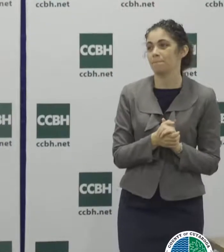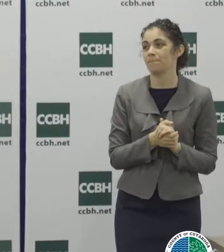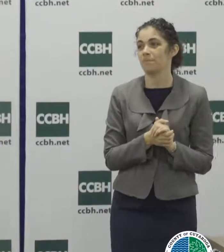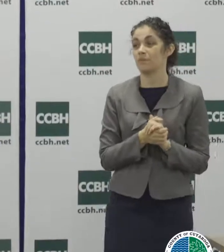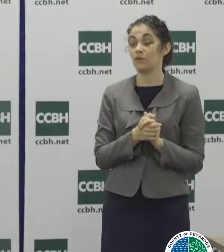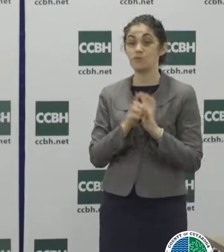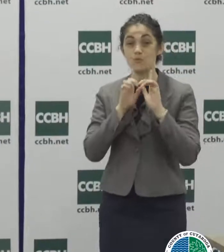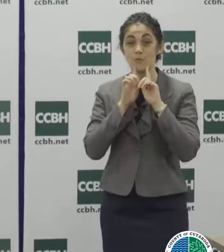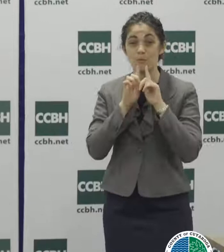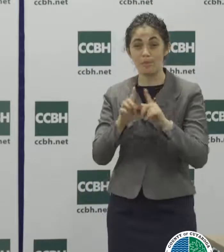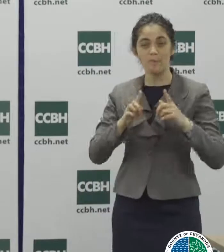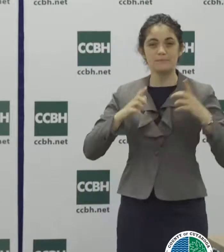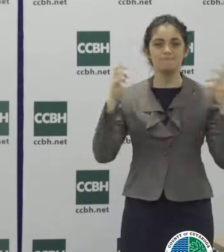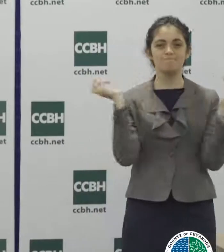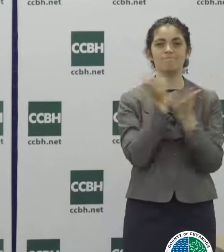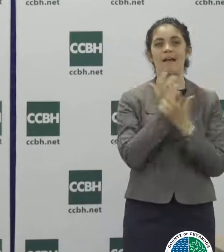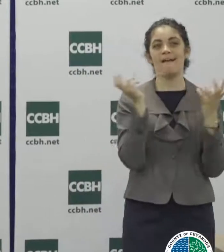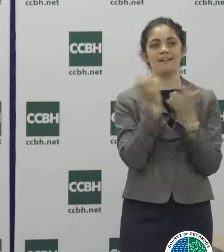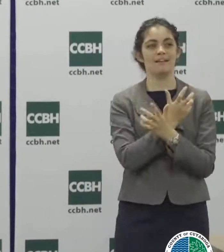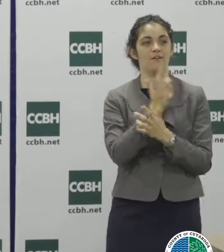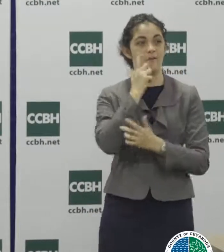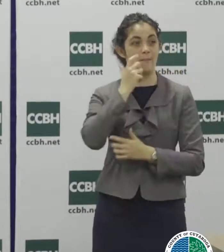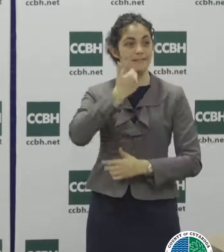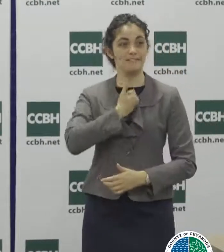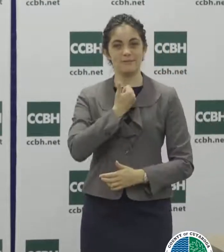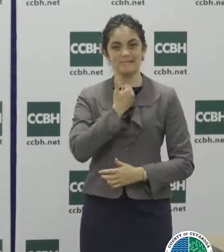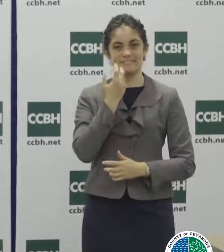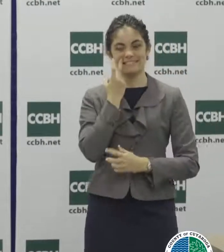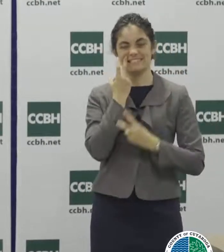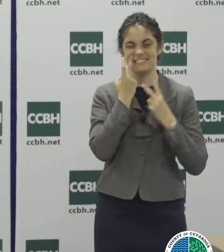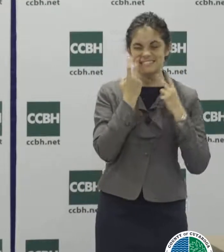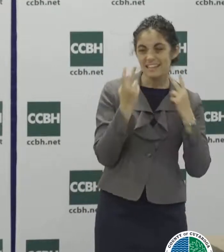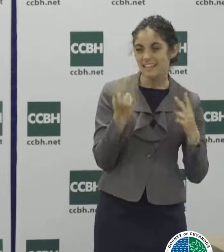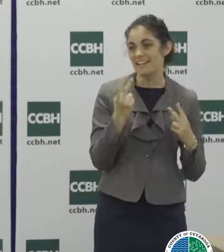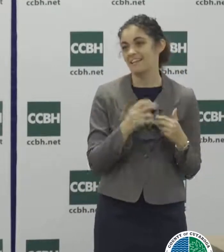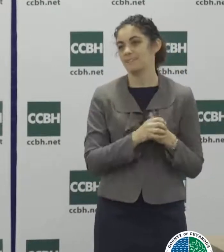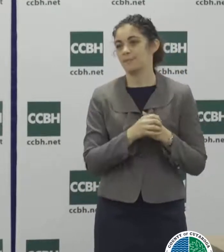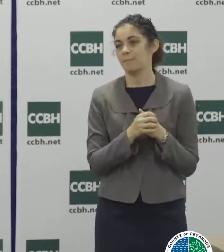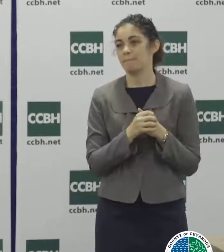It's been fantastic for me to see the